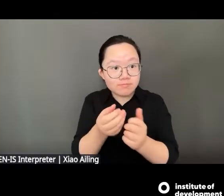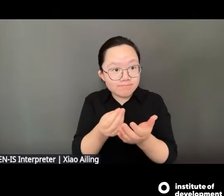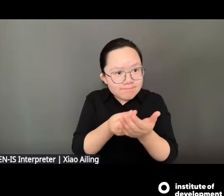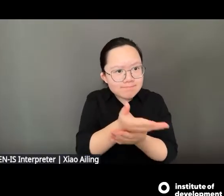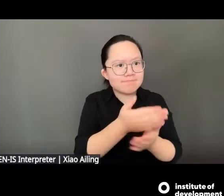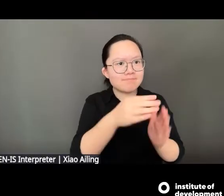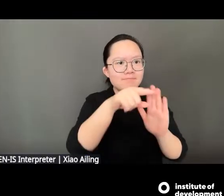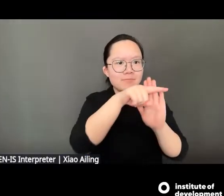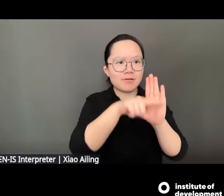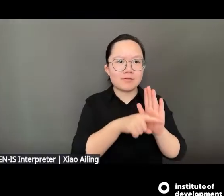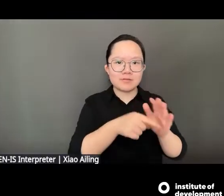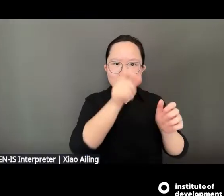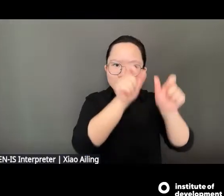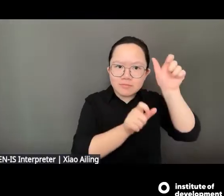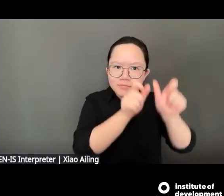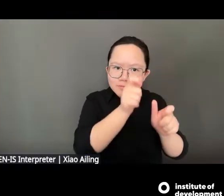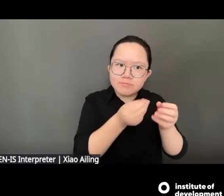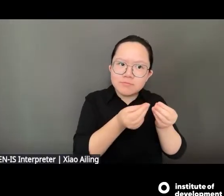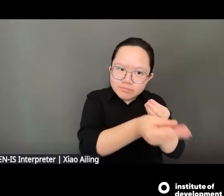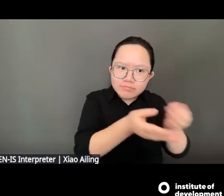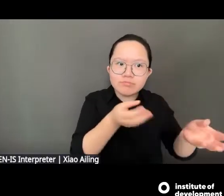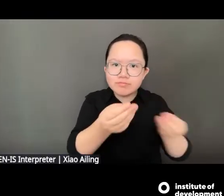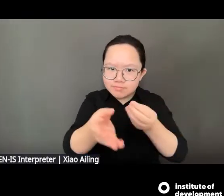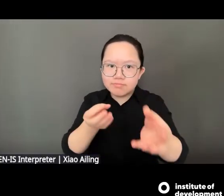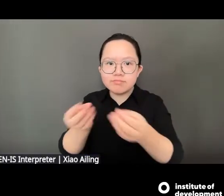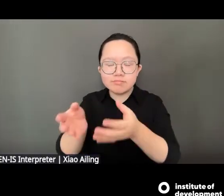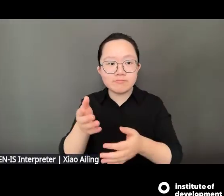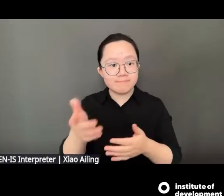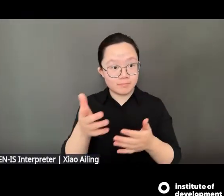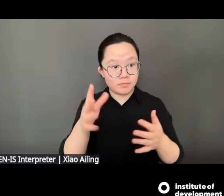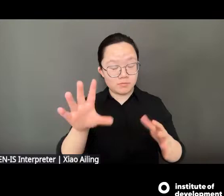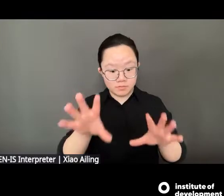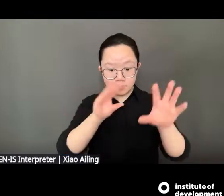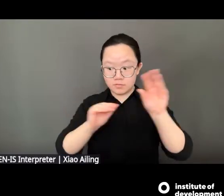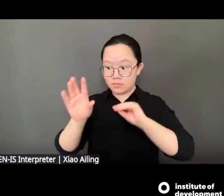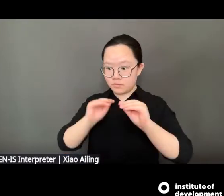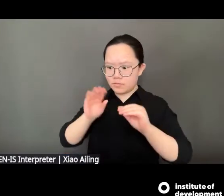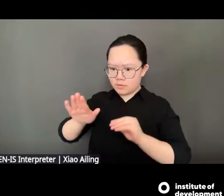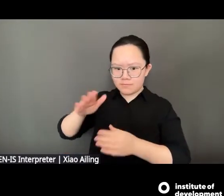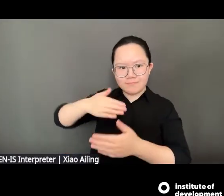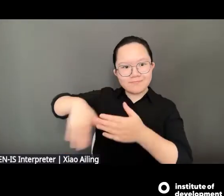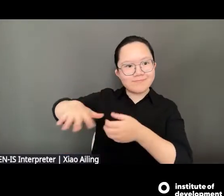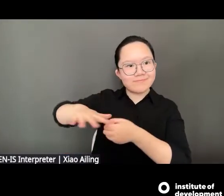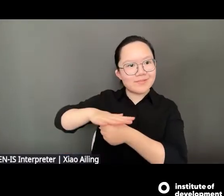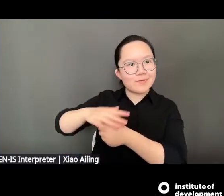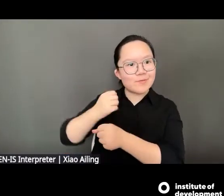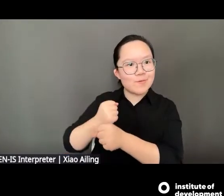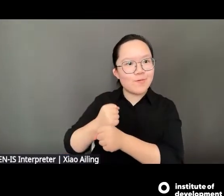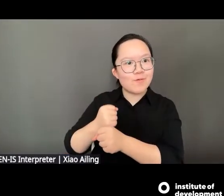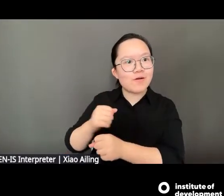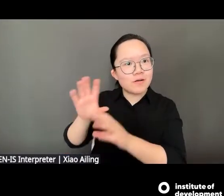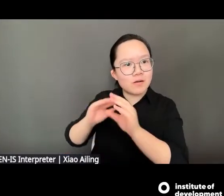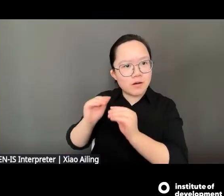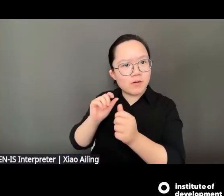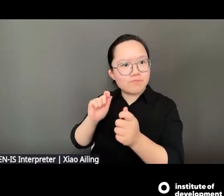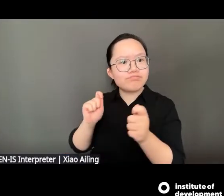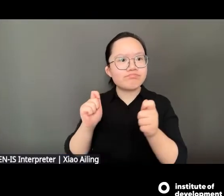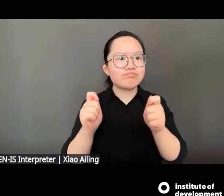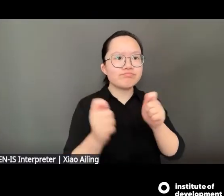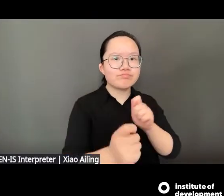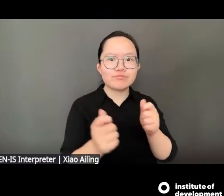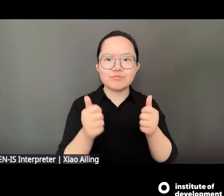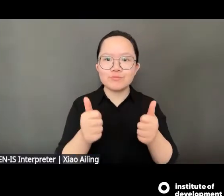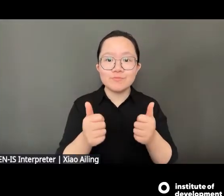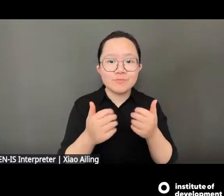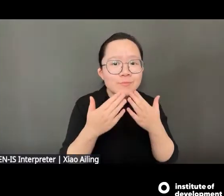influence practice long after the programme has ended. Thank you for your commitment, your collaboration, and your leadership. And thank